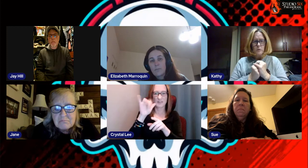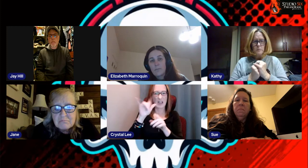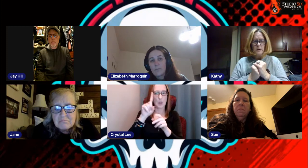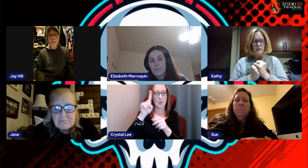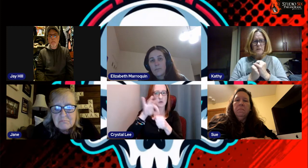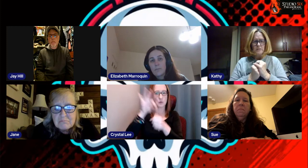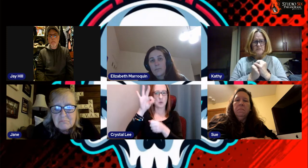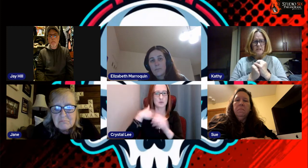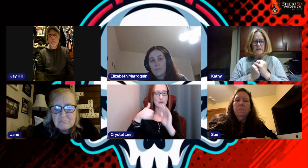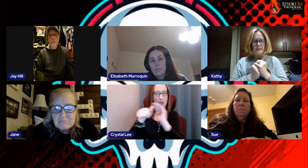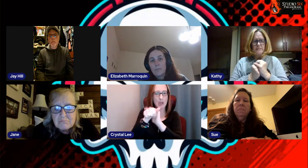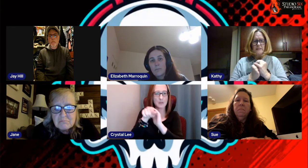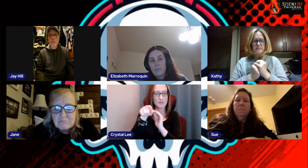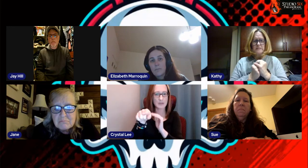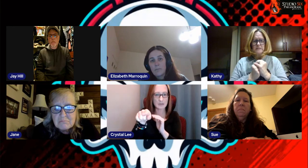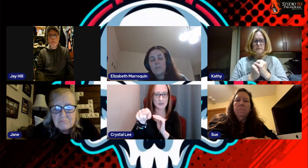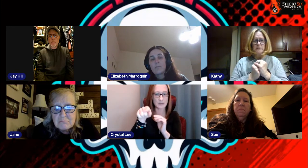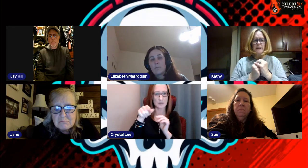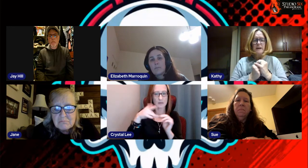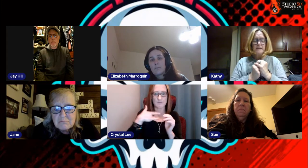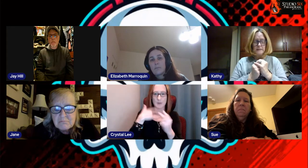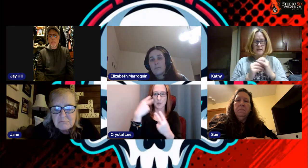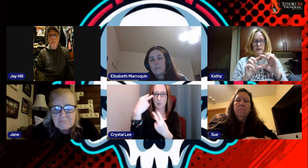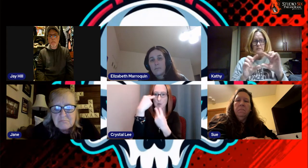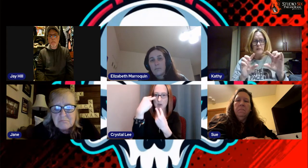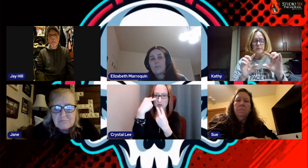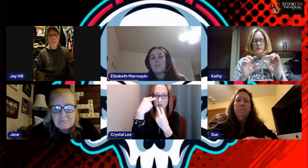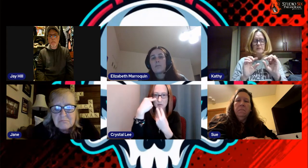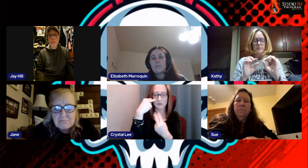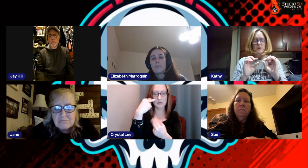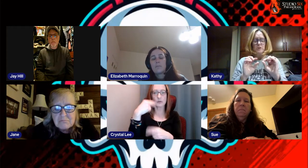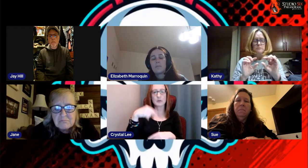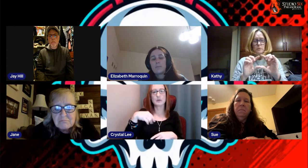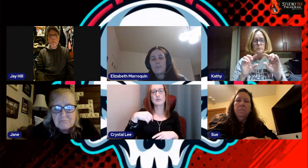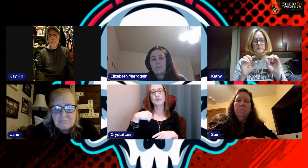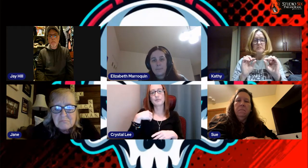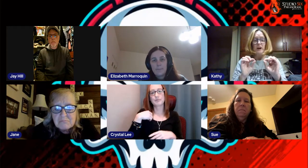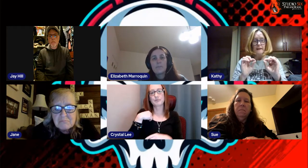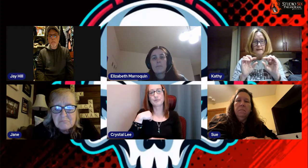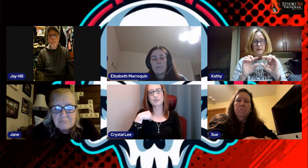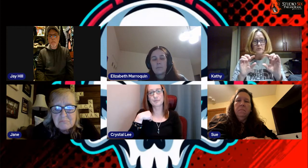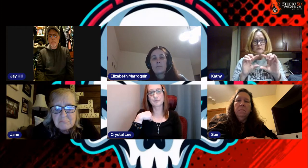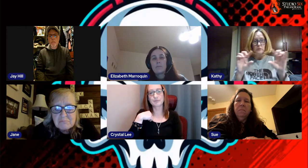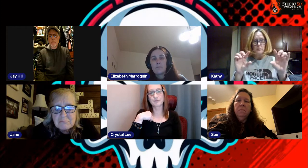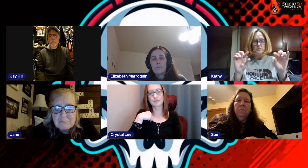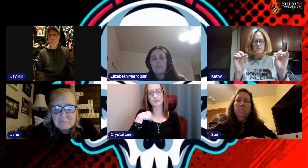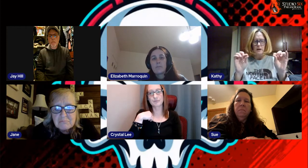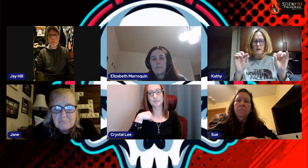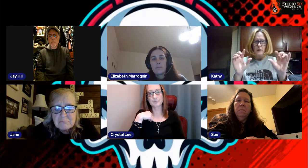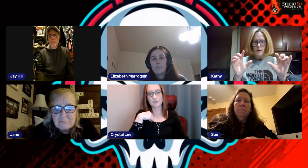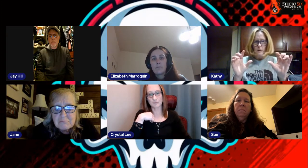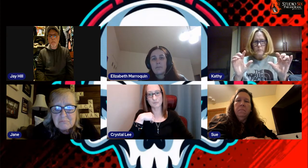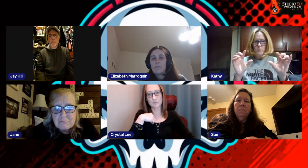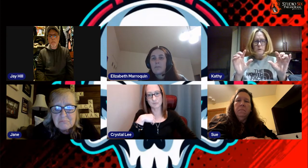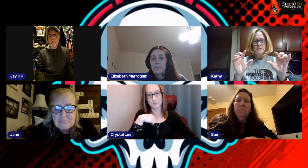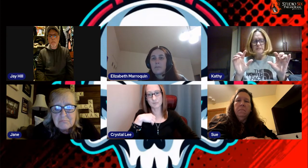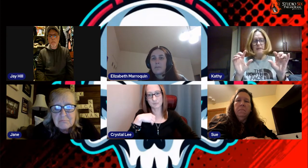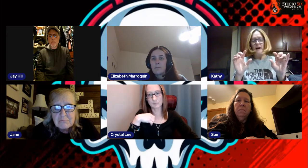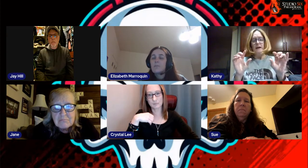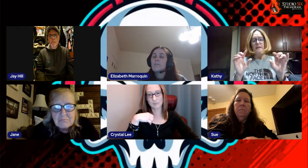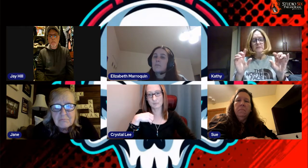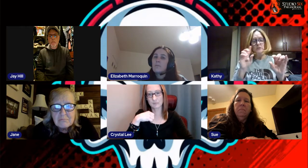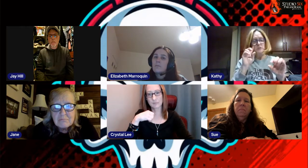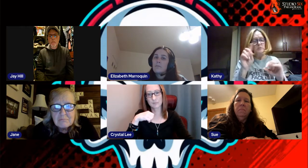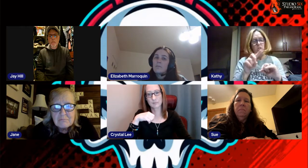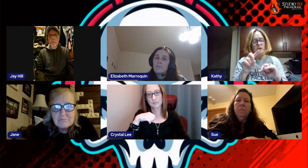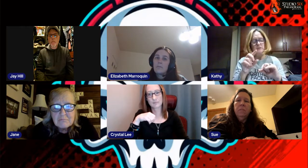my room and the light that was hidden, like something in her room was shining in her room. And she was like, what is